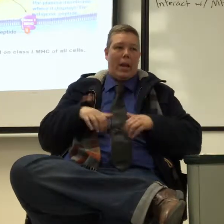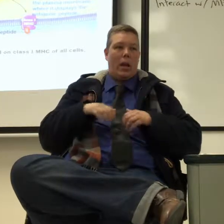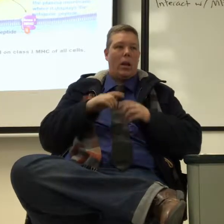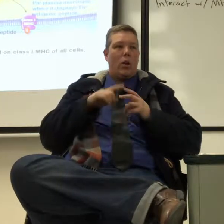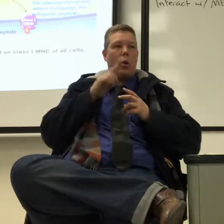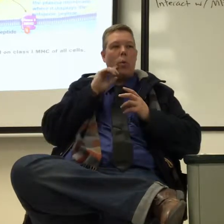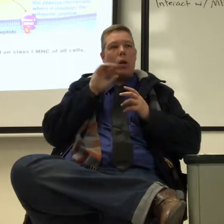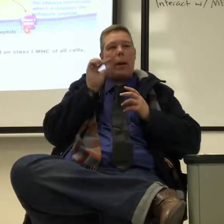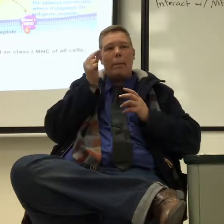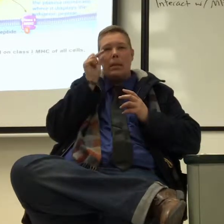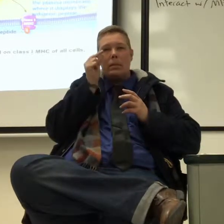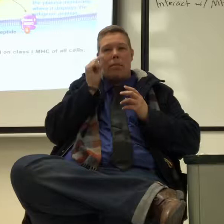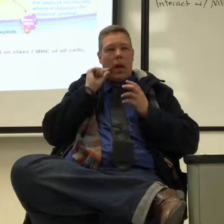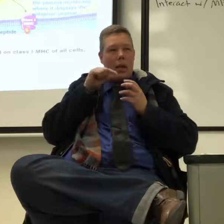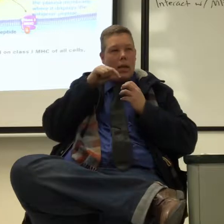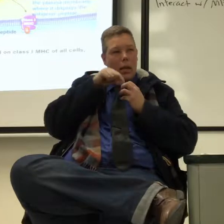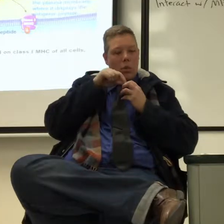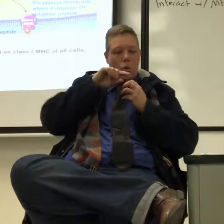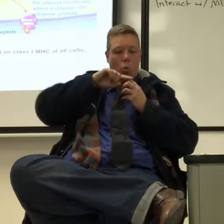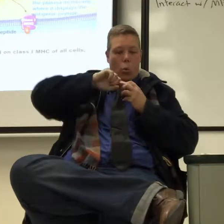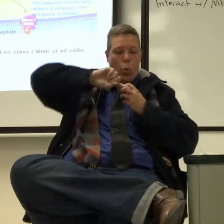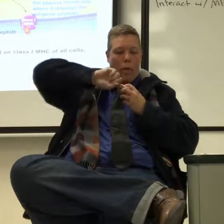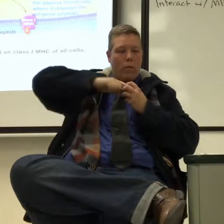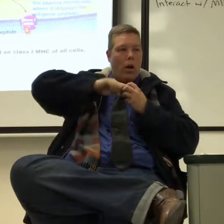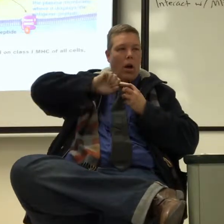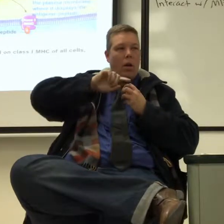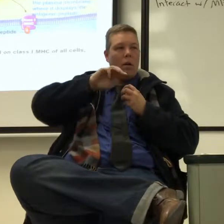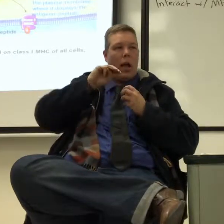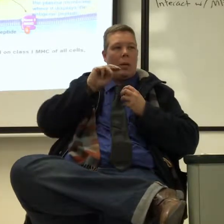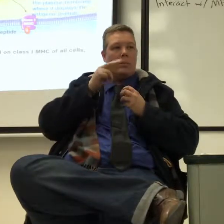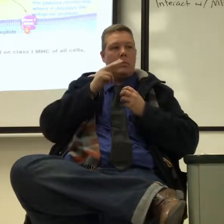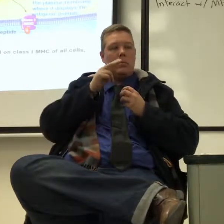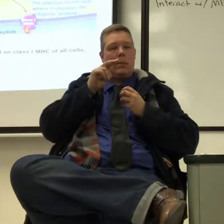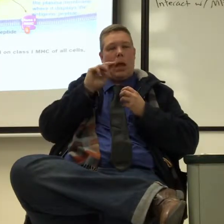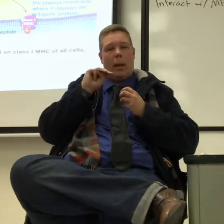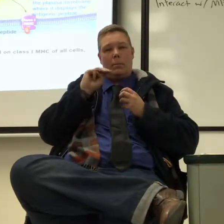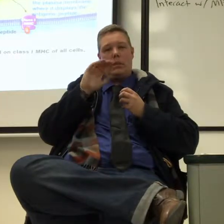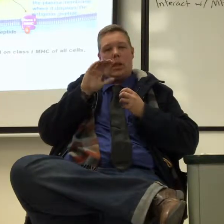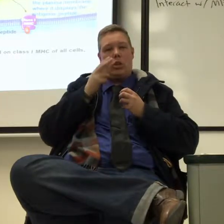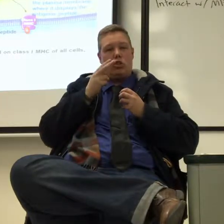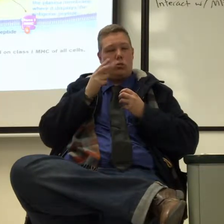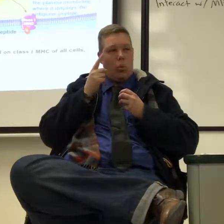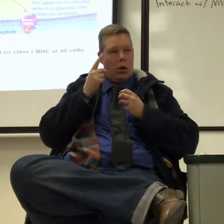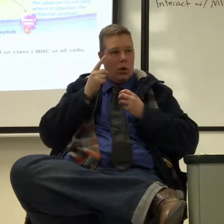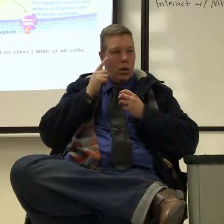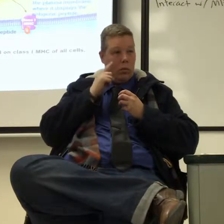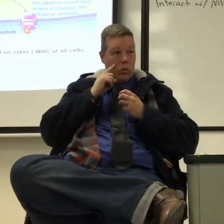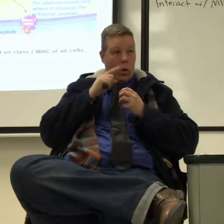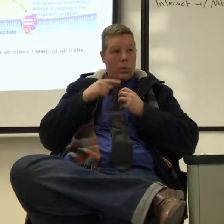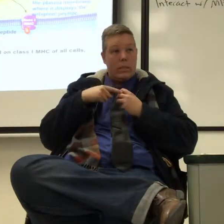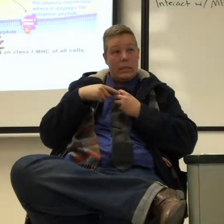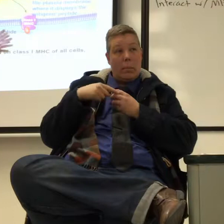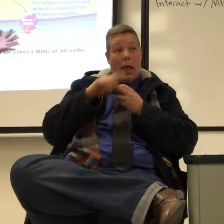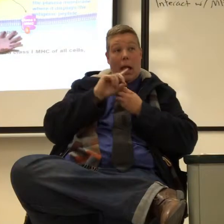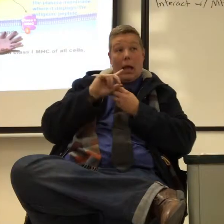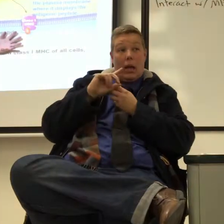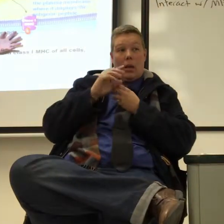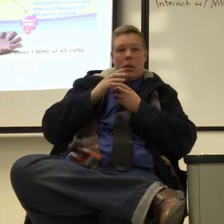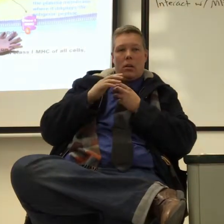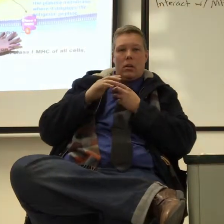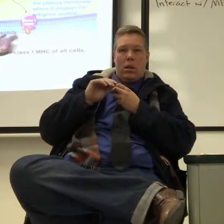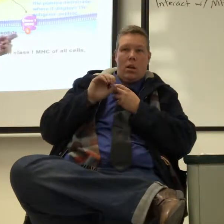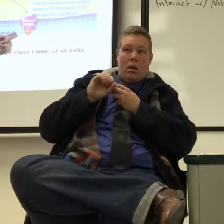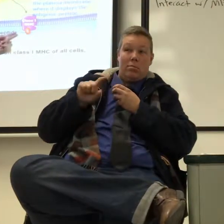the groove of MHC1 and you display it externally so that when immune cells go by, the